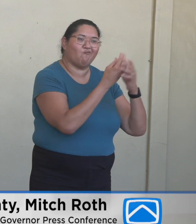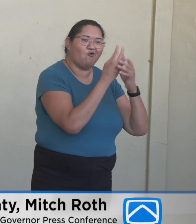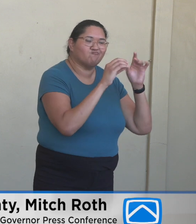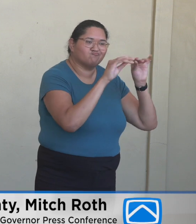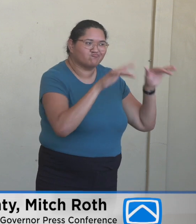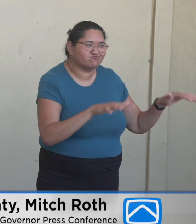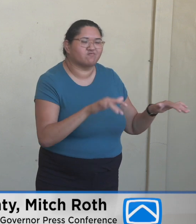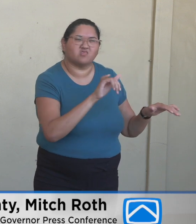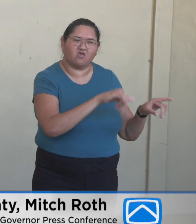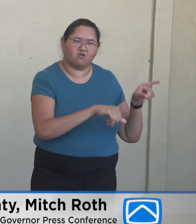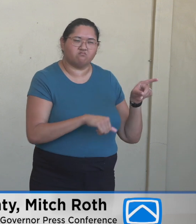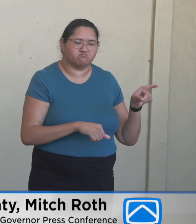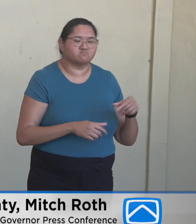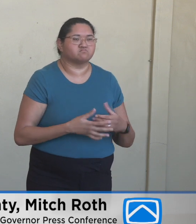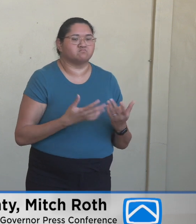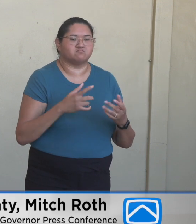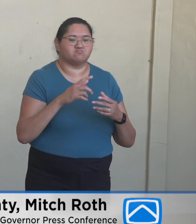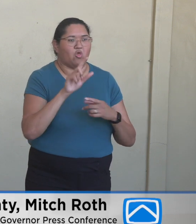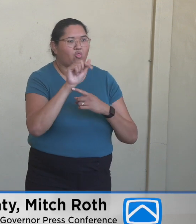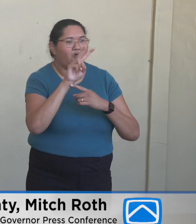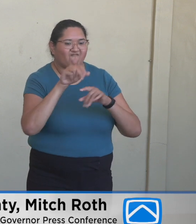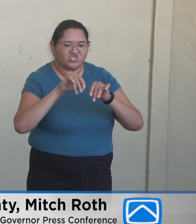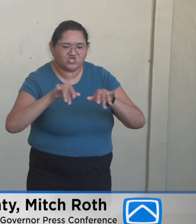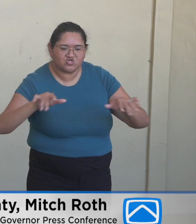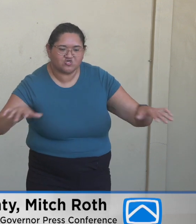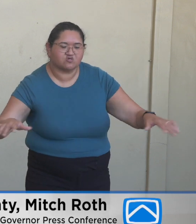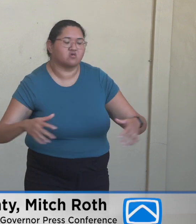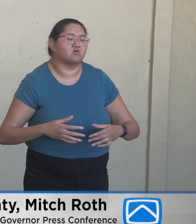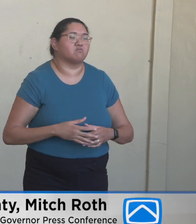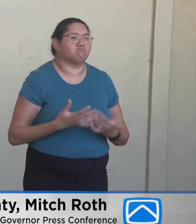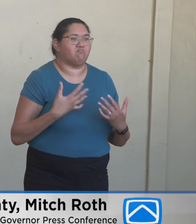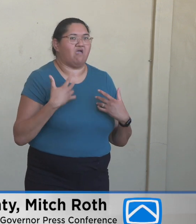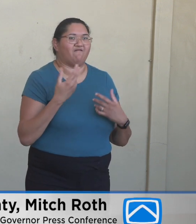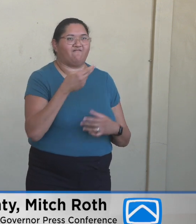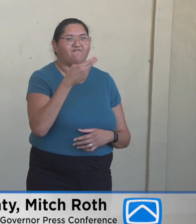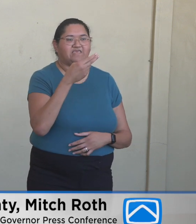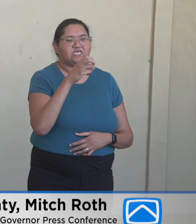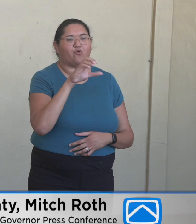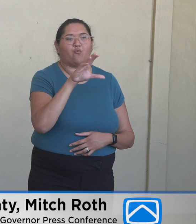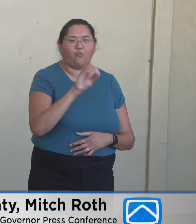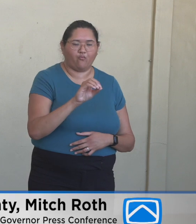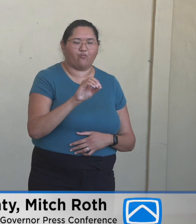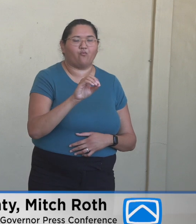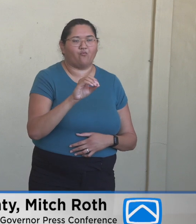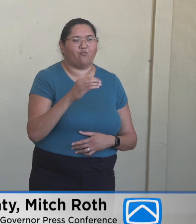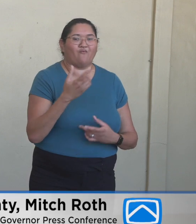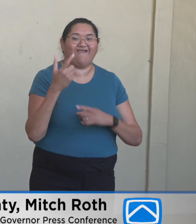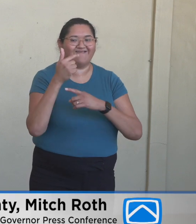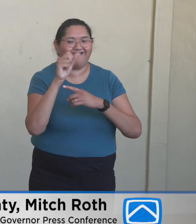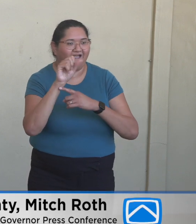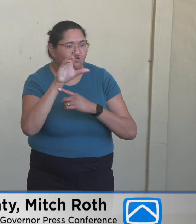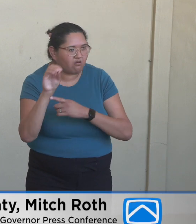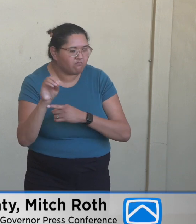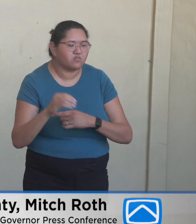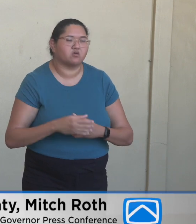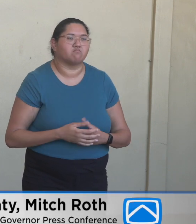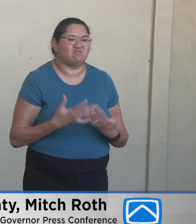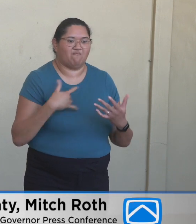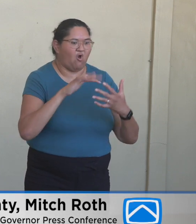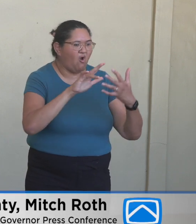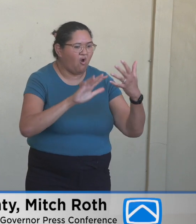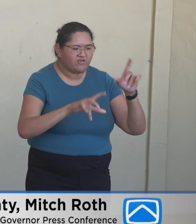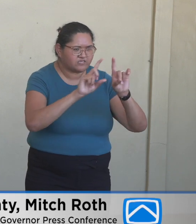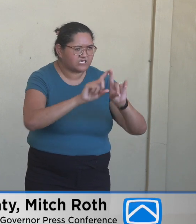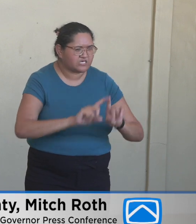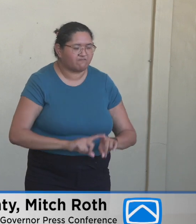volcanoes and lava. We have HELCO or HECO, the gas company, all these